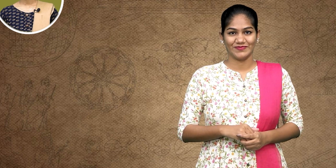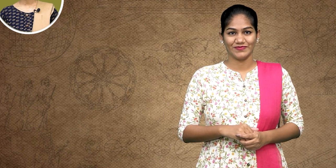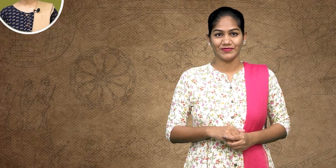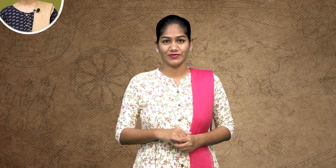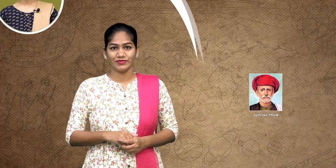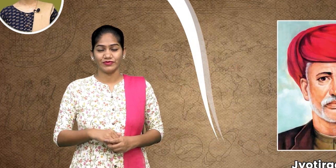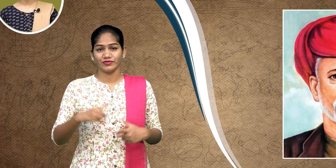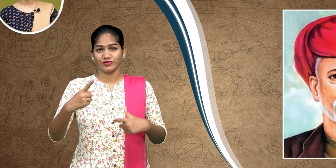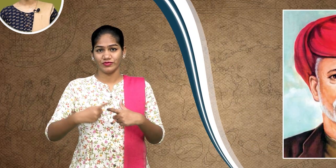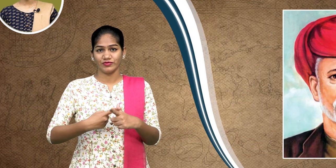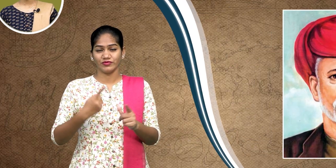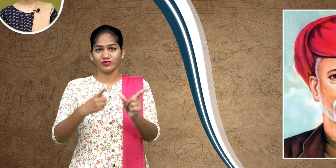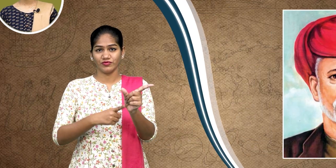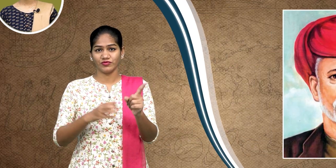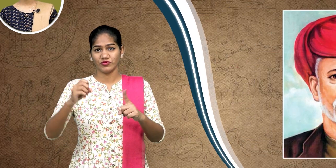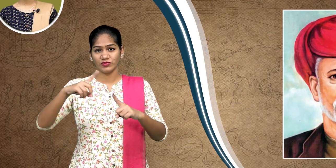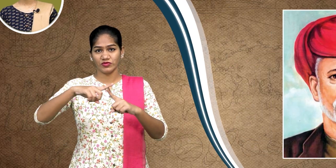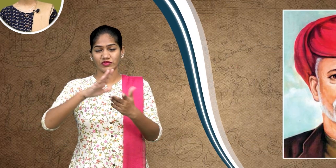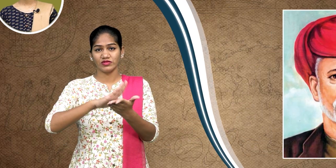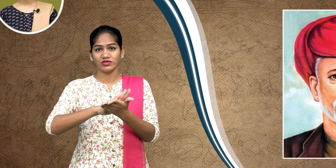Jyotiroi police